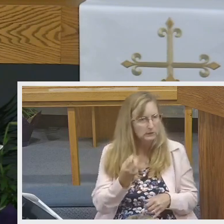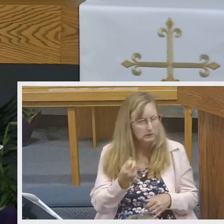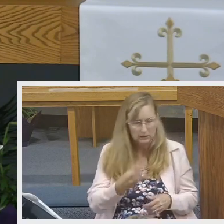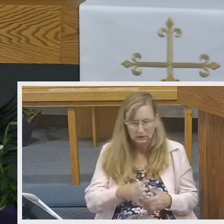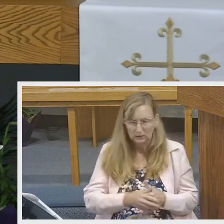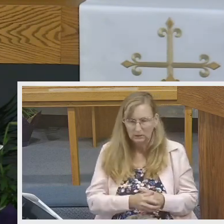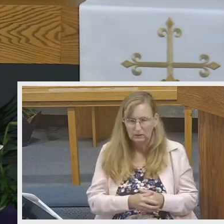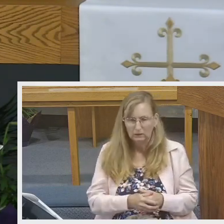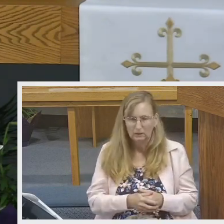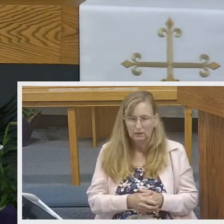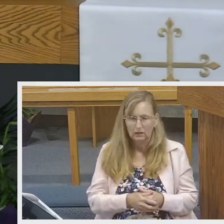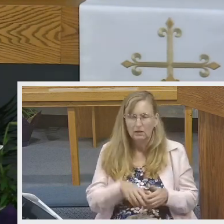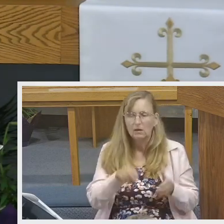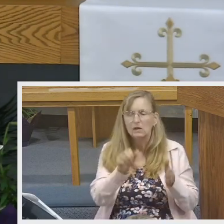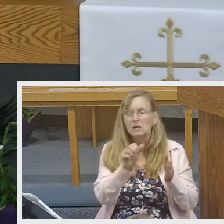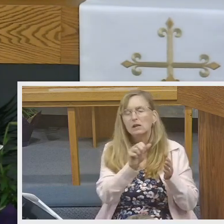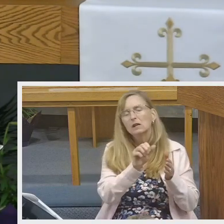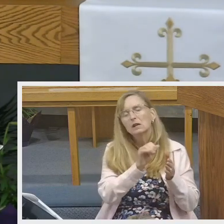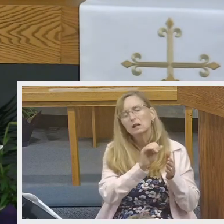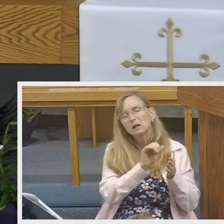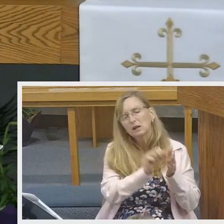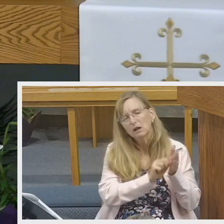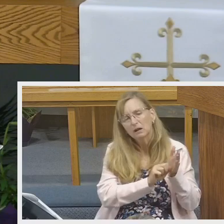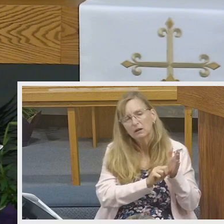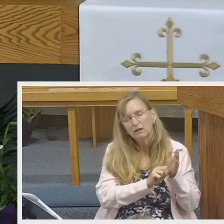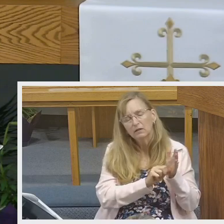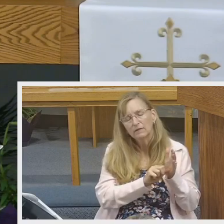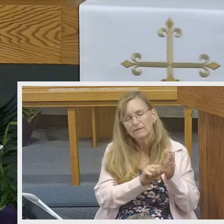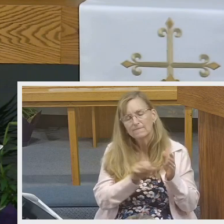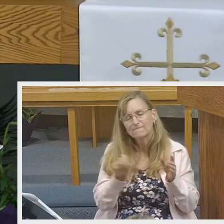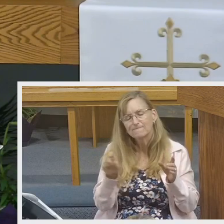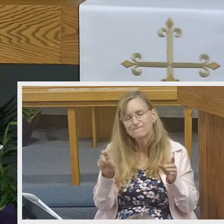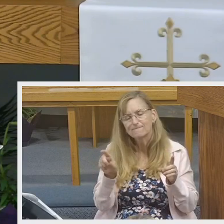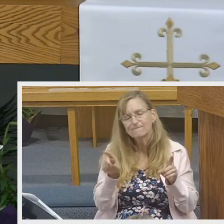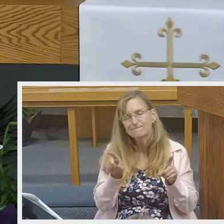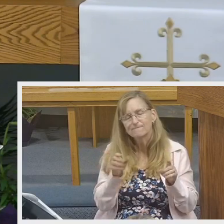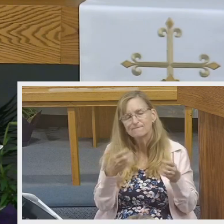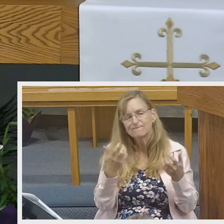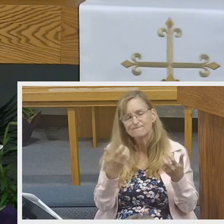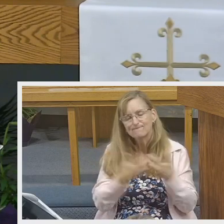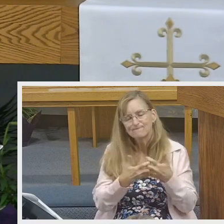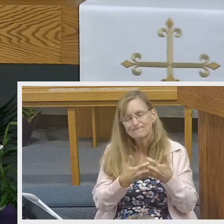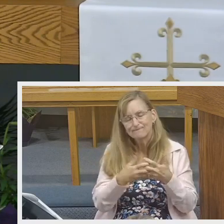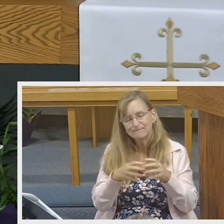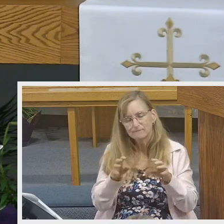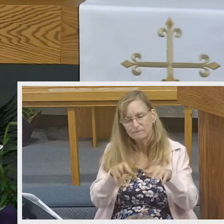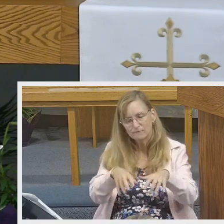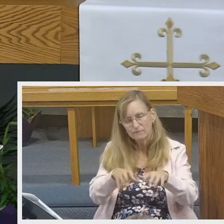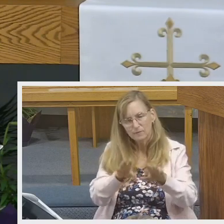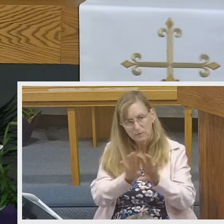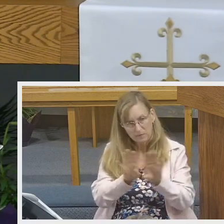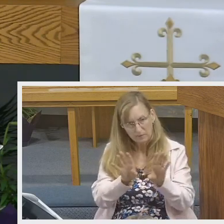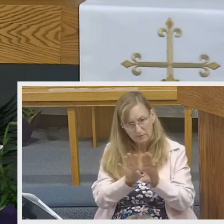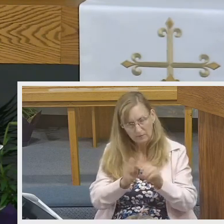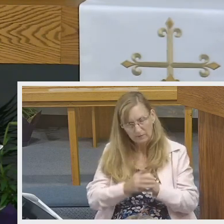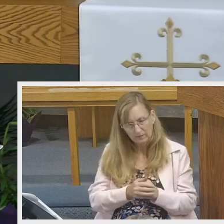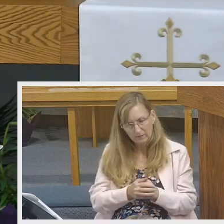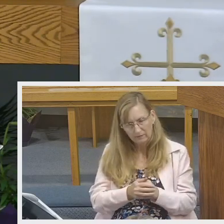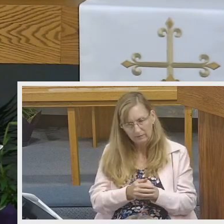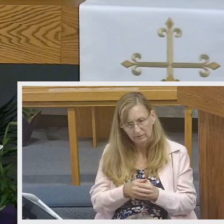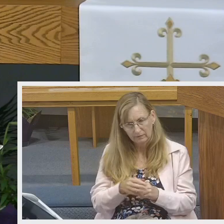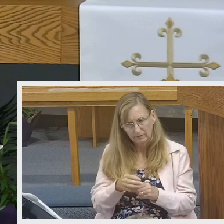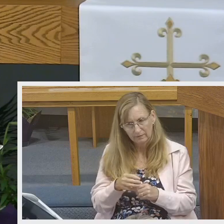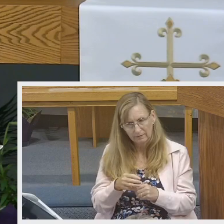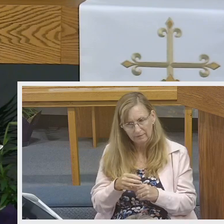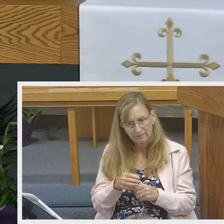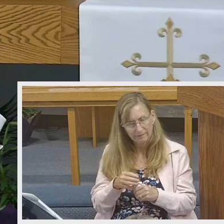carved just to fit the entrance. Well, some kind of a stone like that blocked the